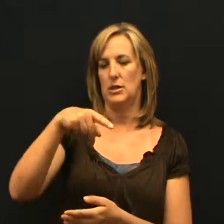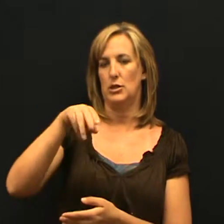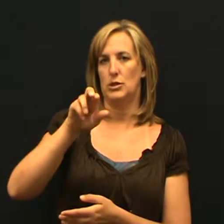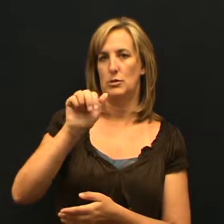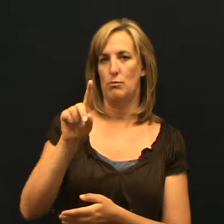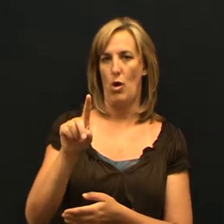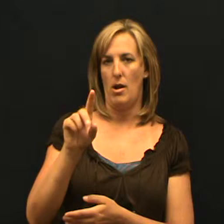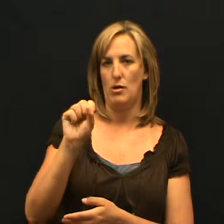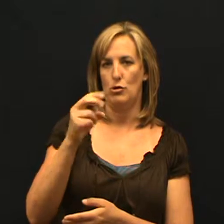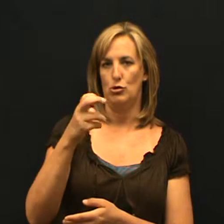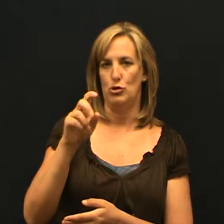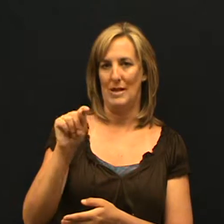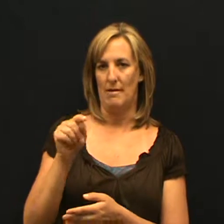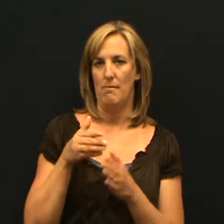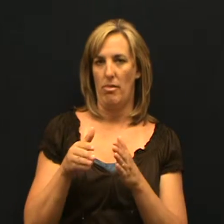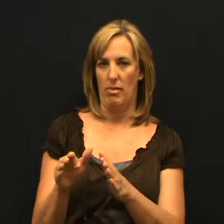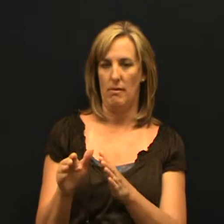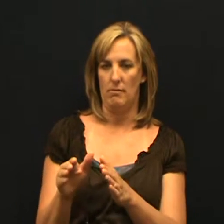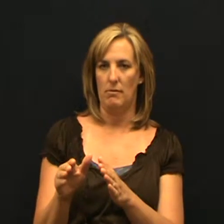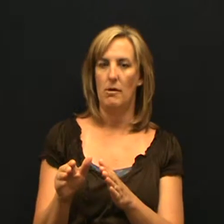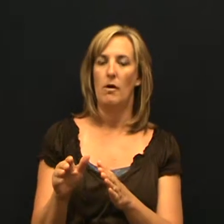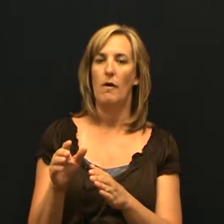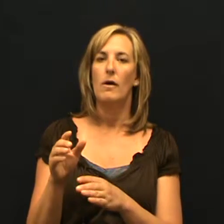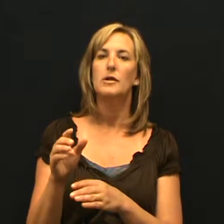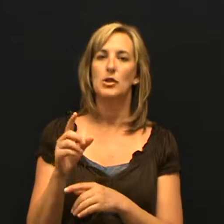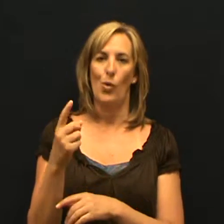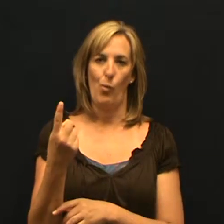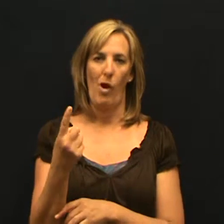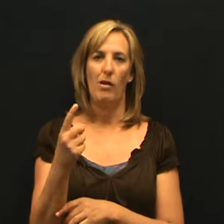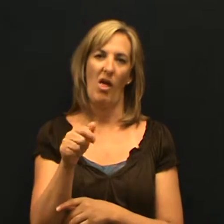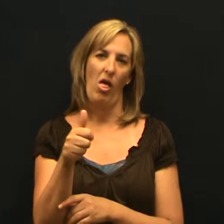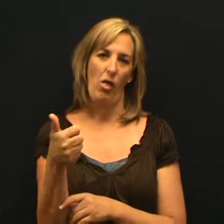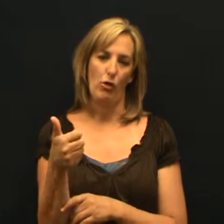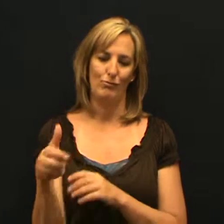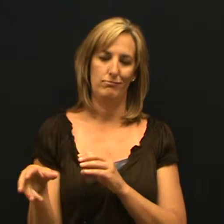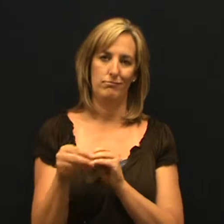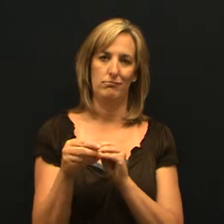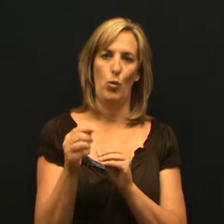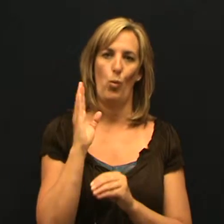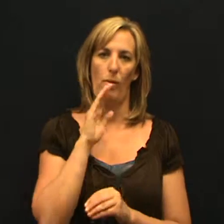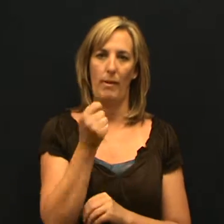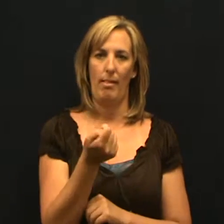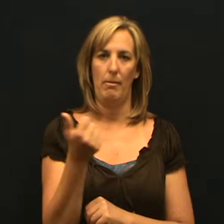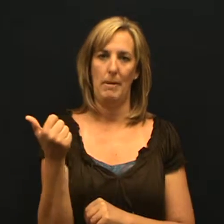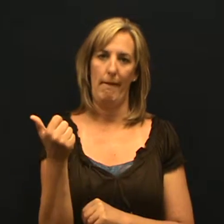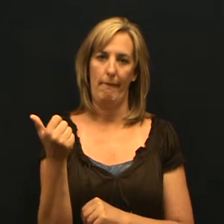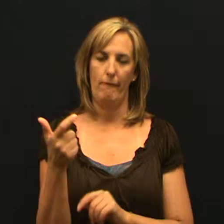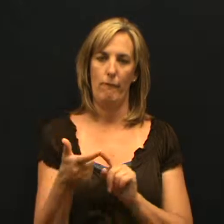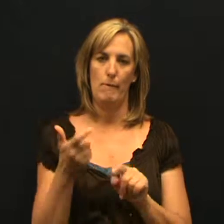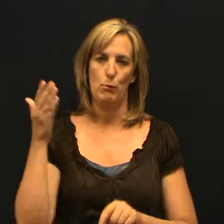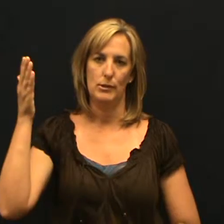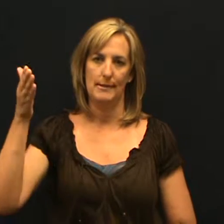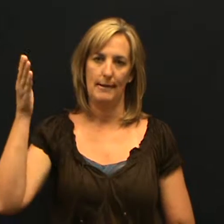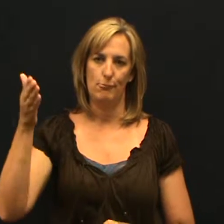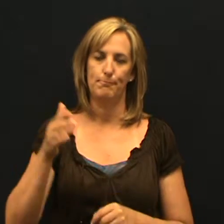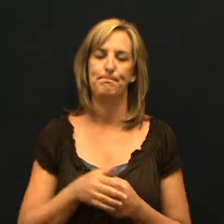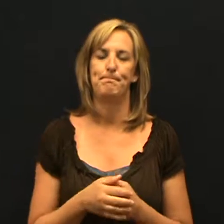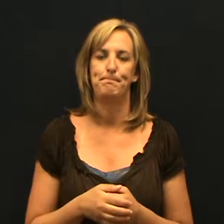indirect method, so one of the supplements will also be eliminated from this presentation. As we consider the